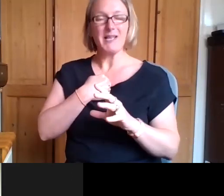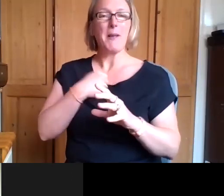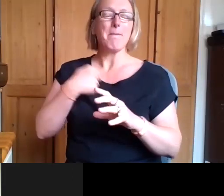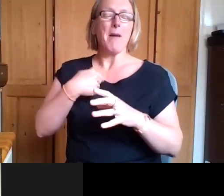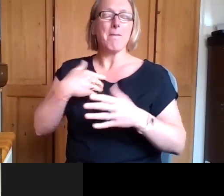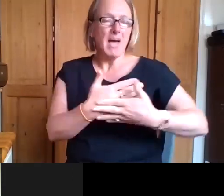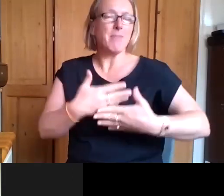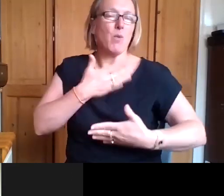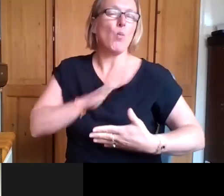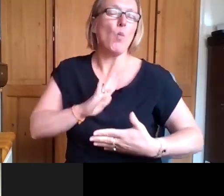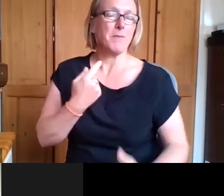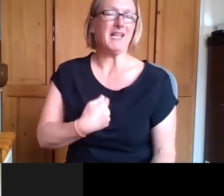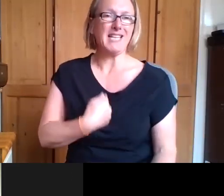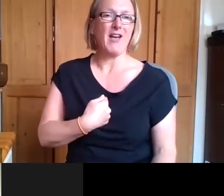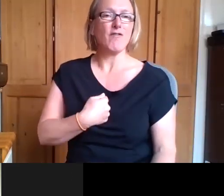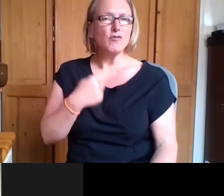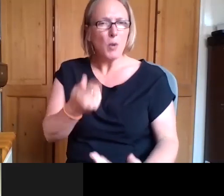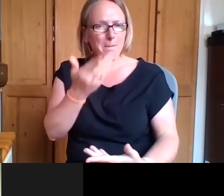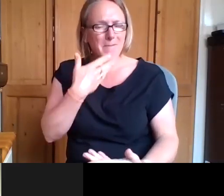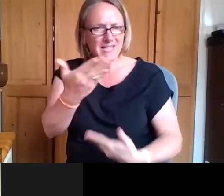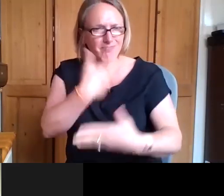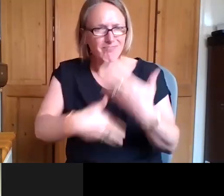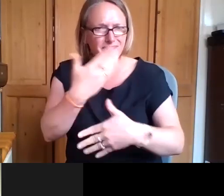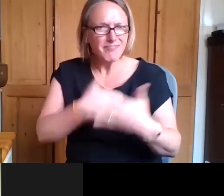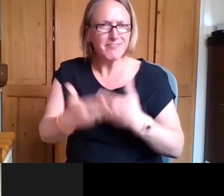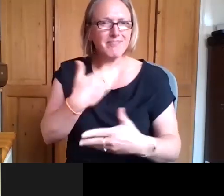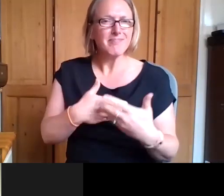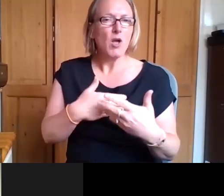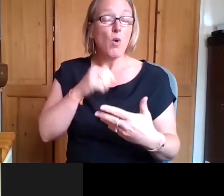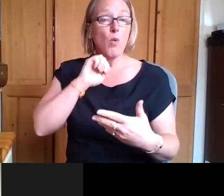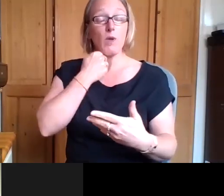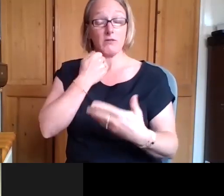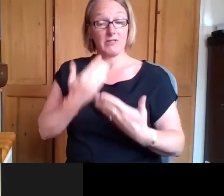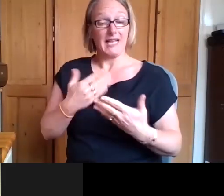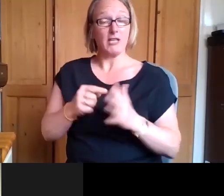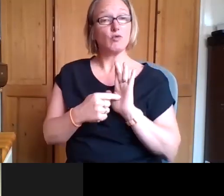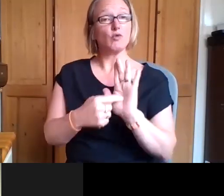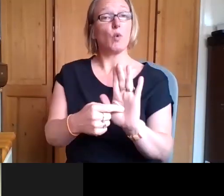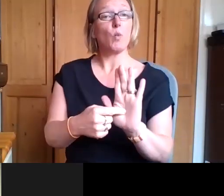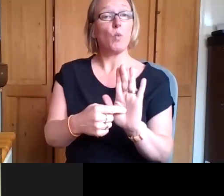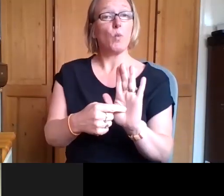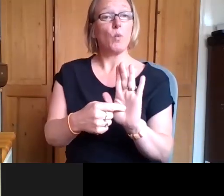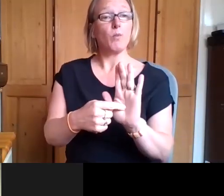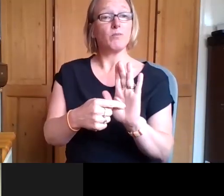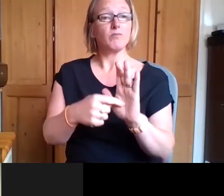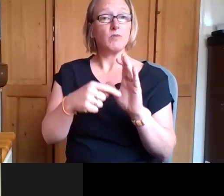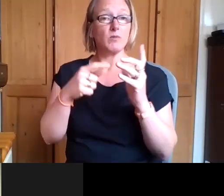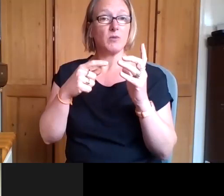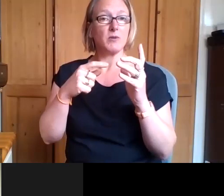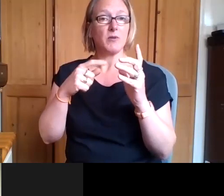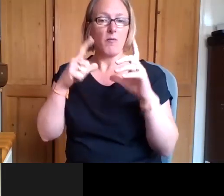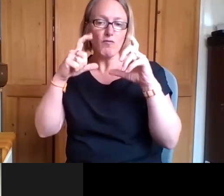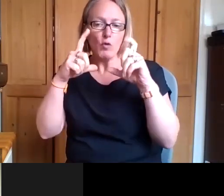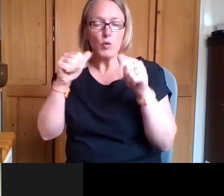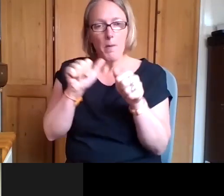Sandra, come on, tell us, please. So I will show you today how to make the best at taking